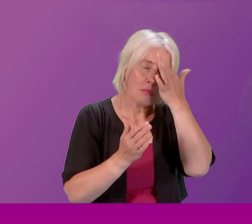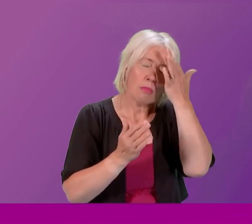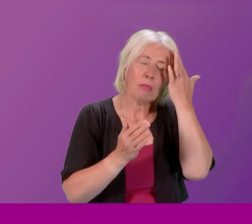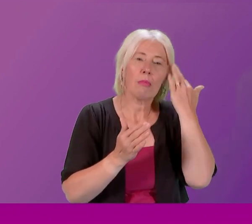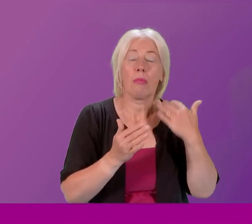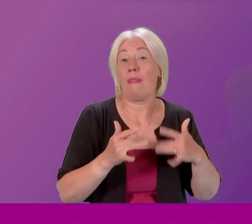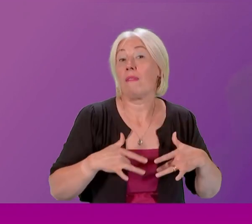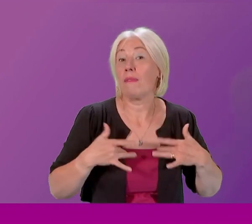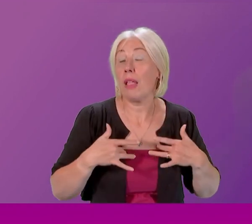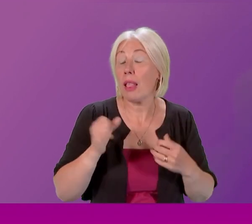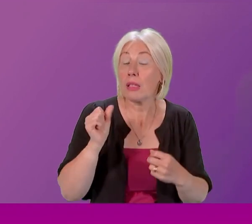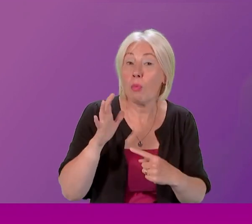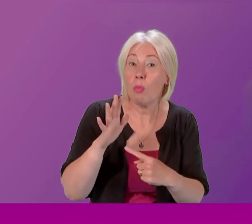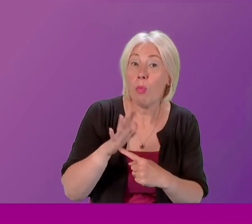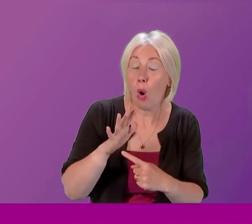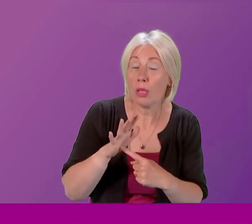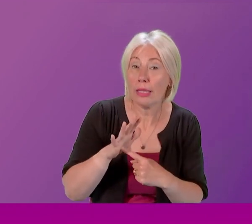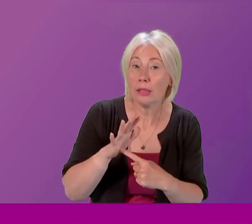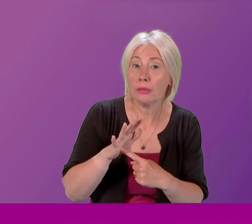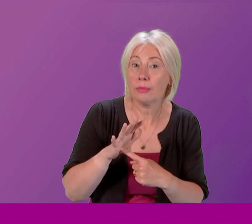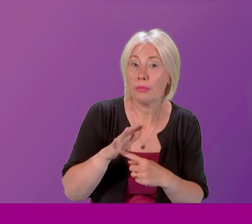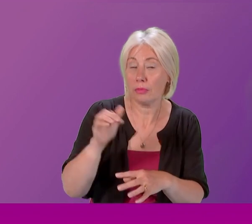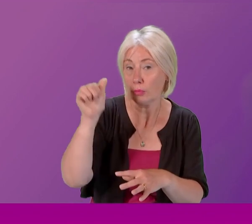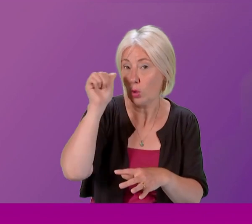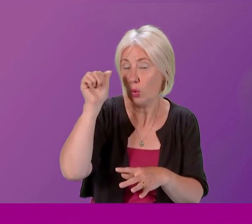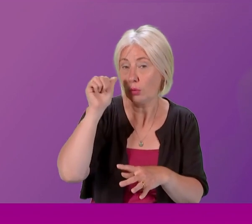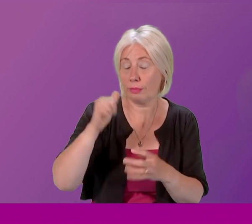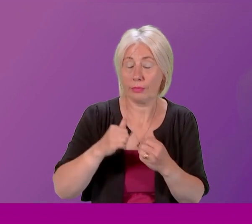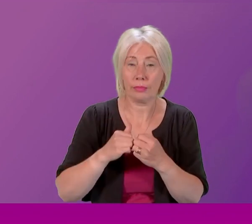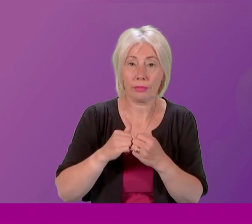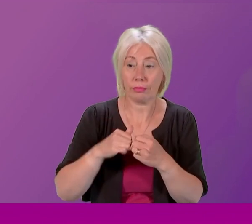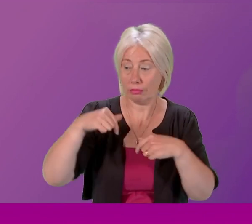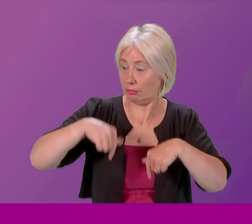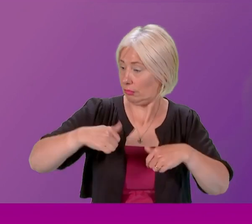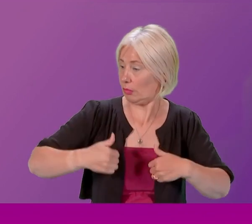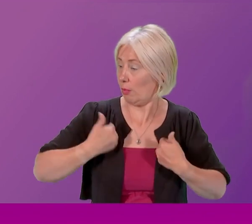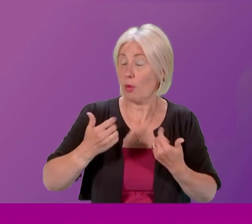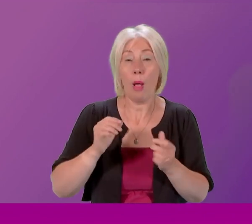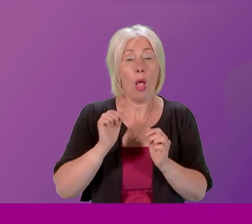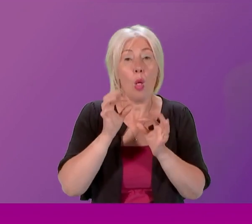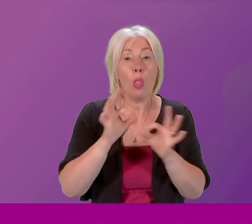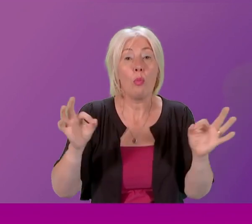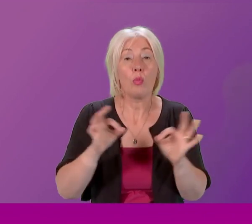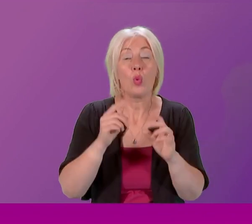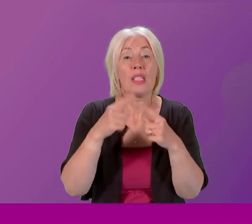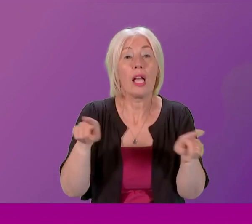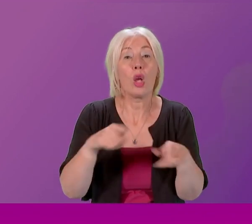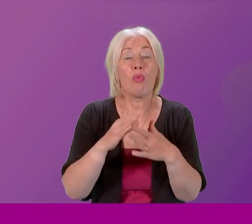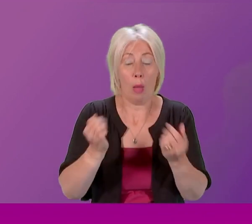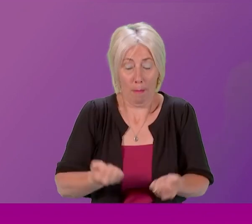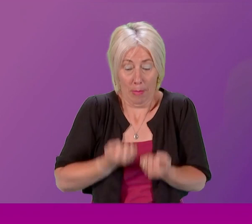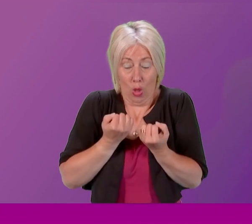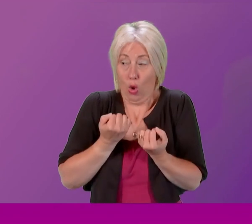important to know, as we've said really all morning, that music does belong to us all. The very fact